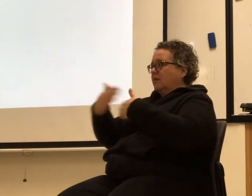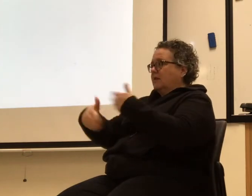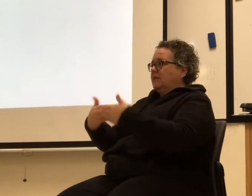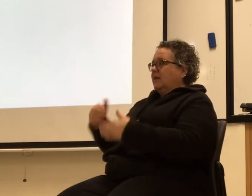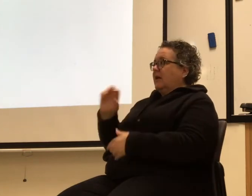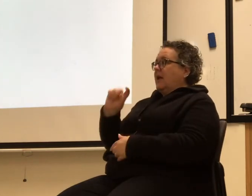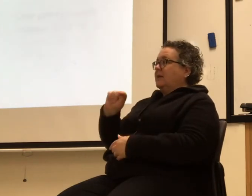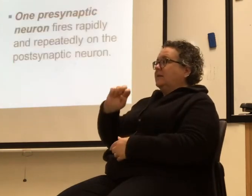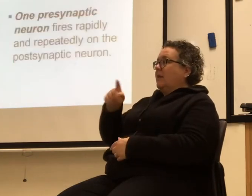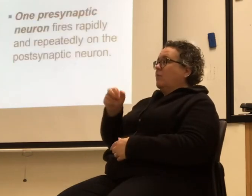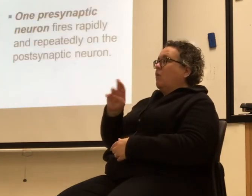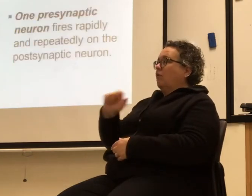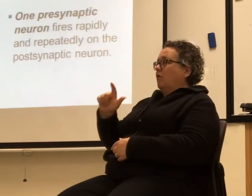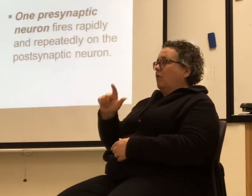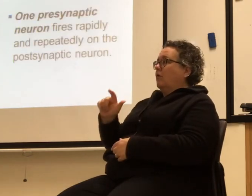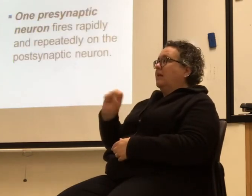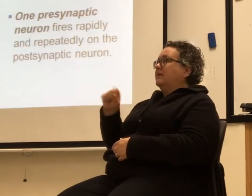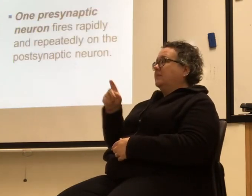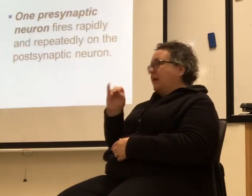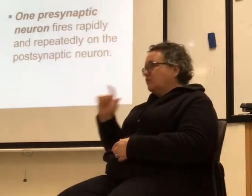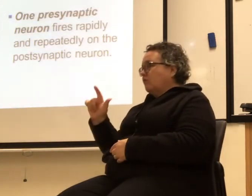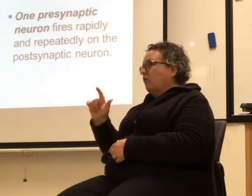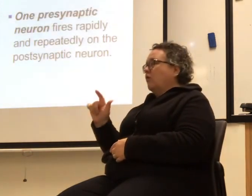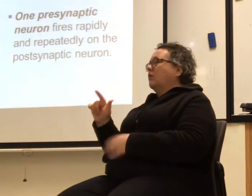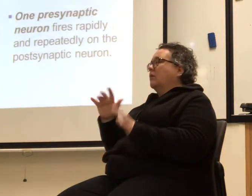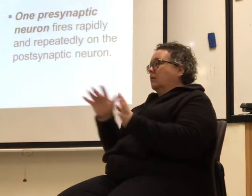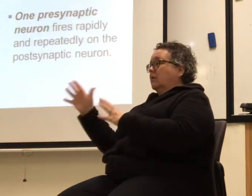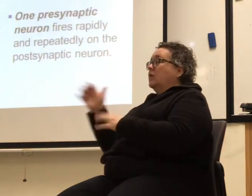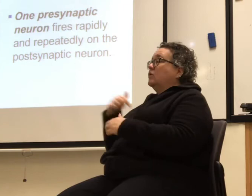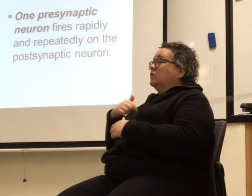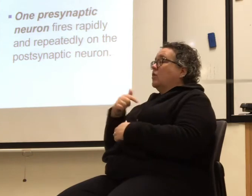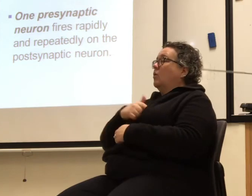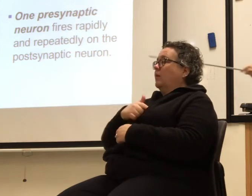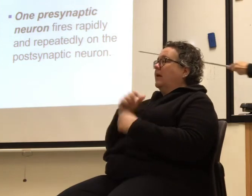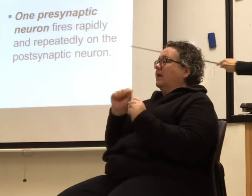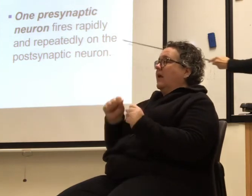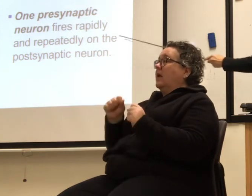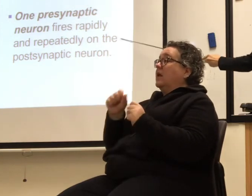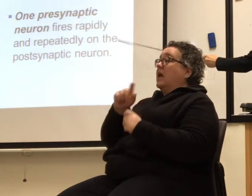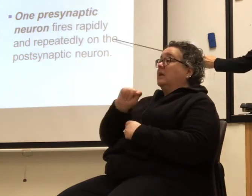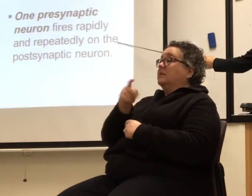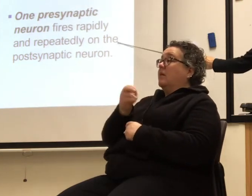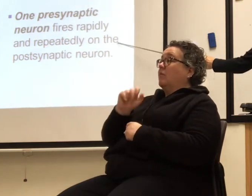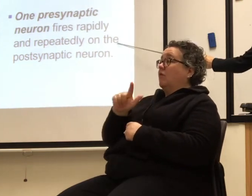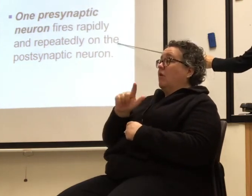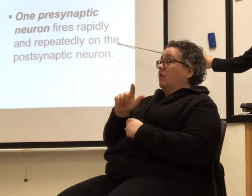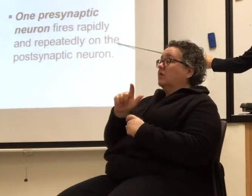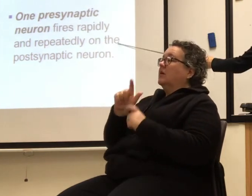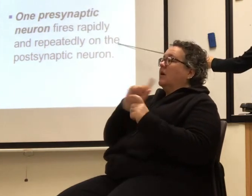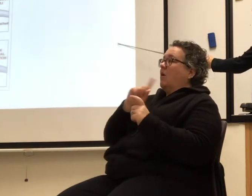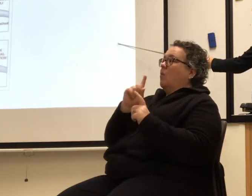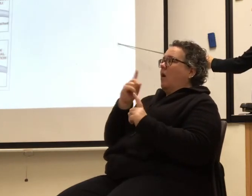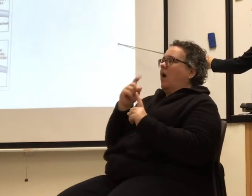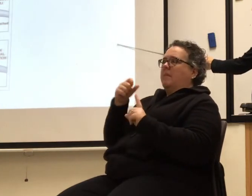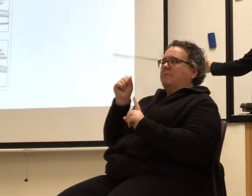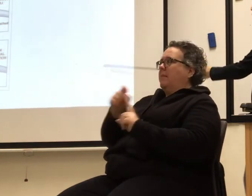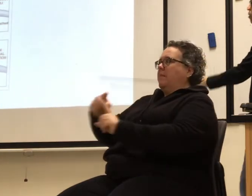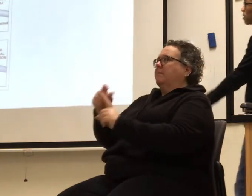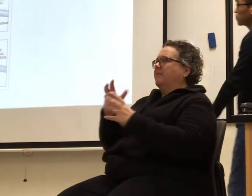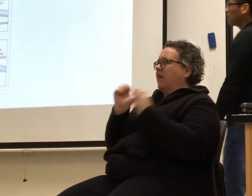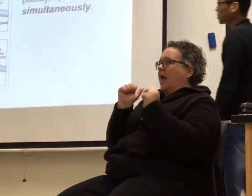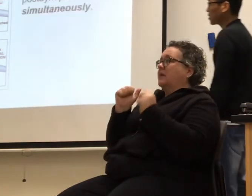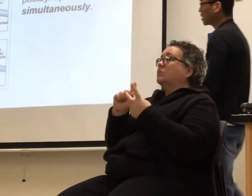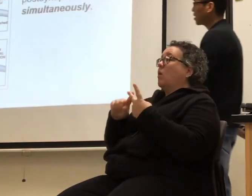spatial summation. And so basically to redefine temporal, just one fires rapidly, okay,